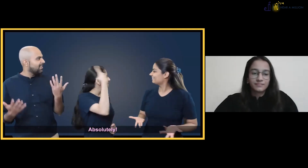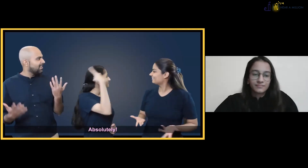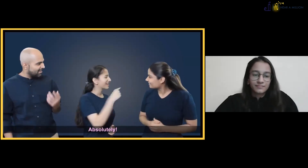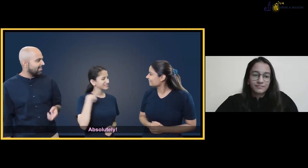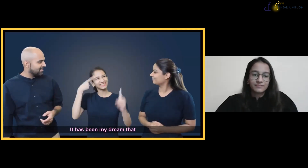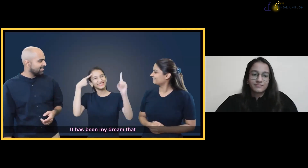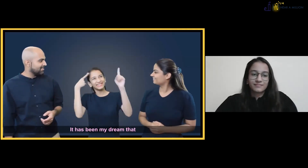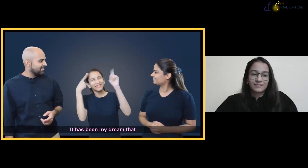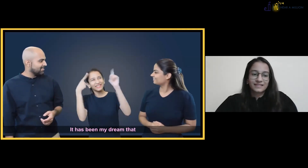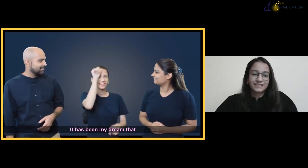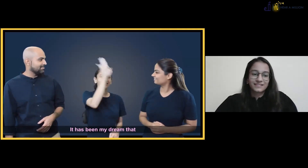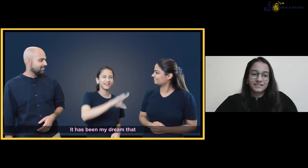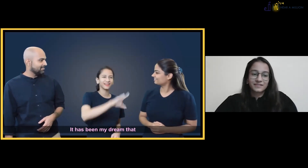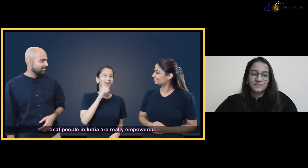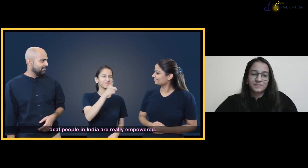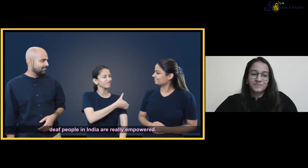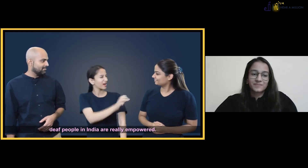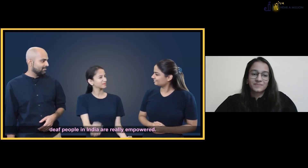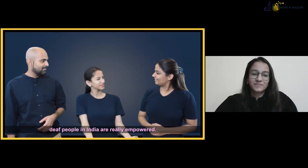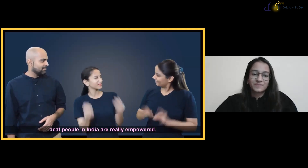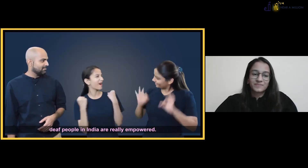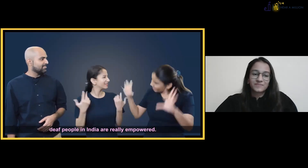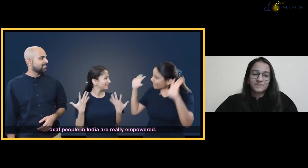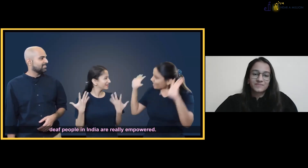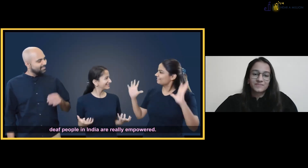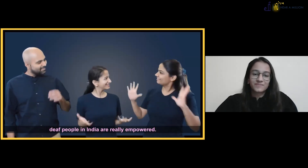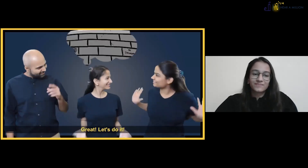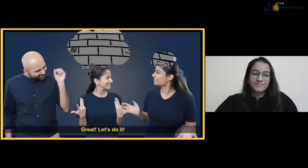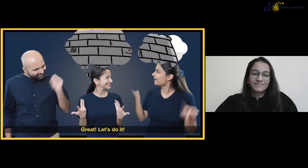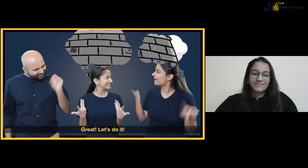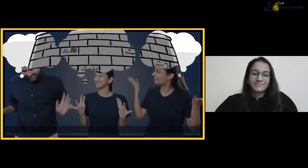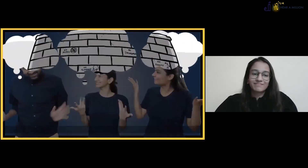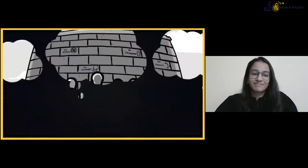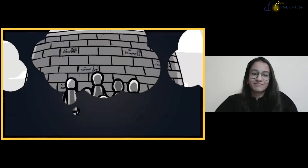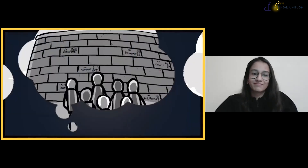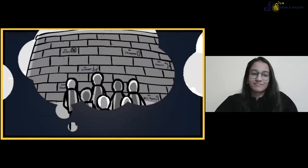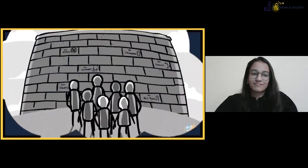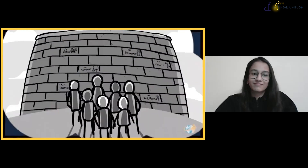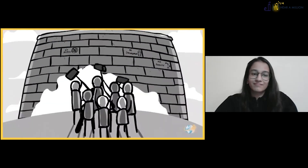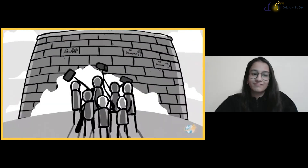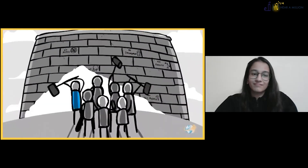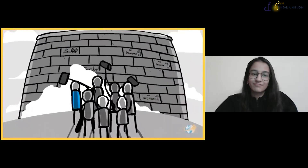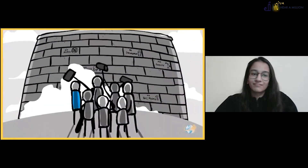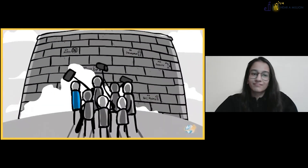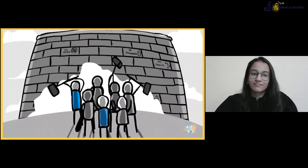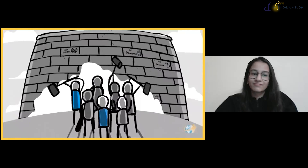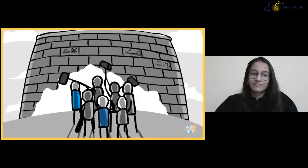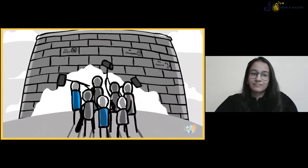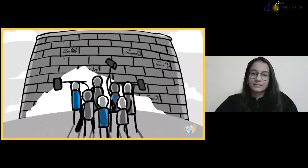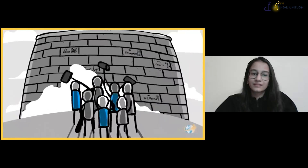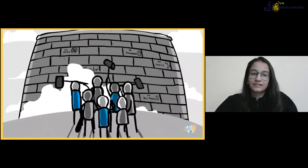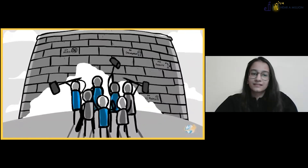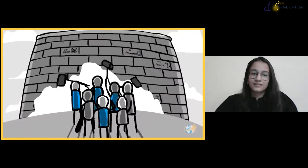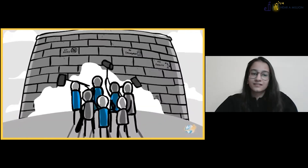how we will work. Yeah, right. So I have a dream that yeah, I want deaf people to be empowered here.